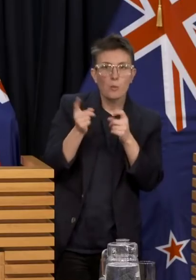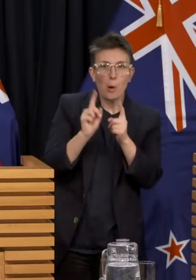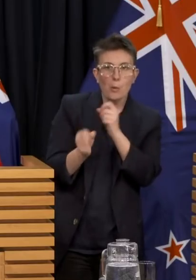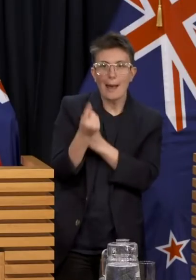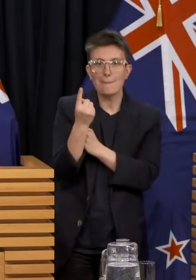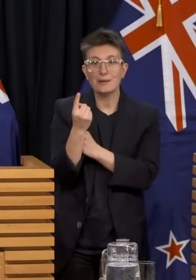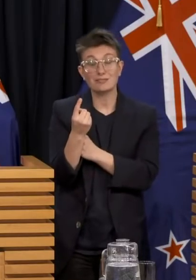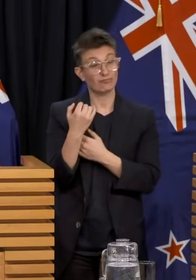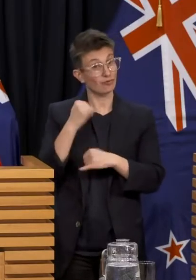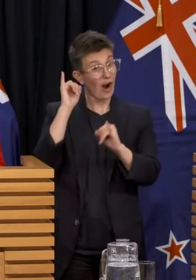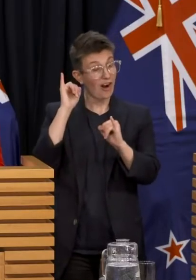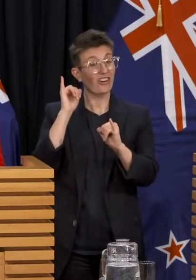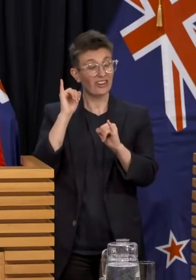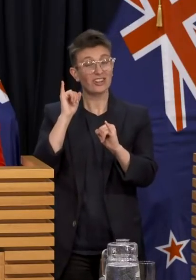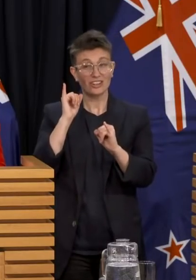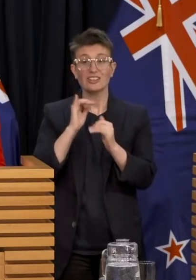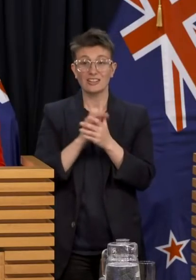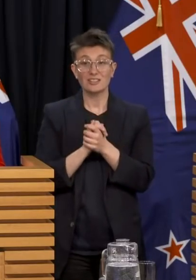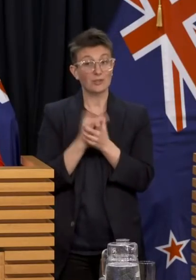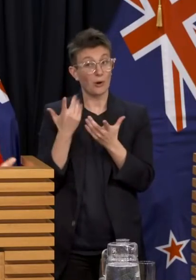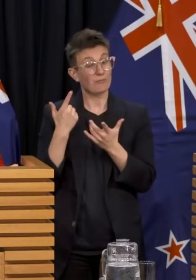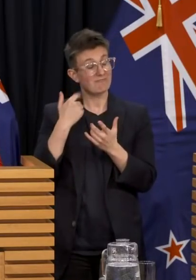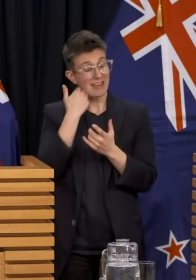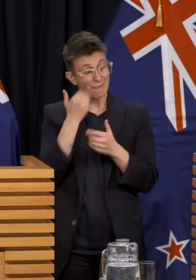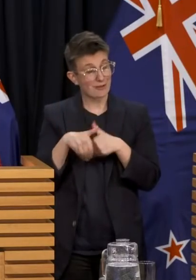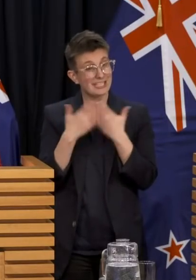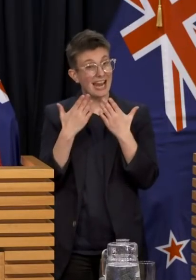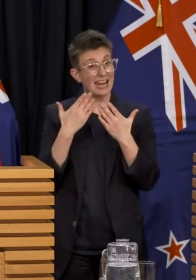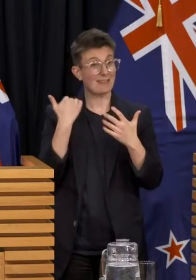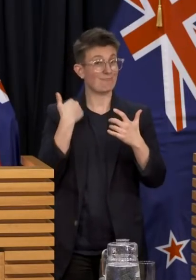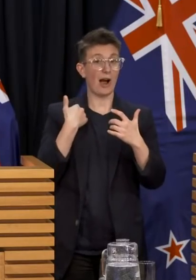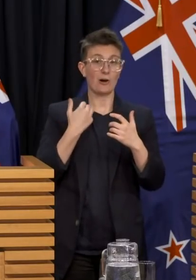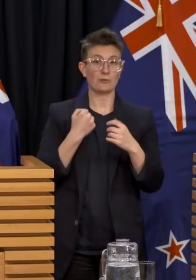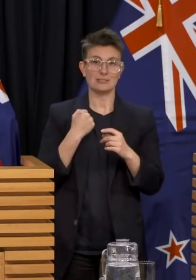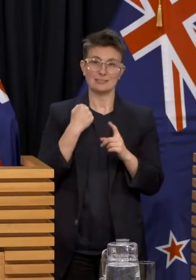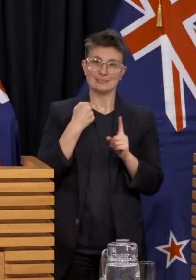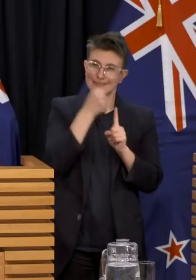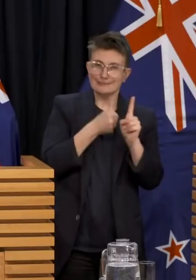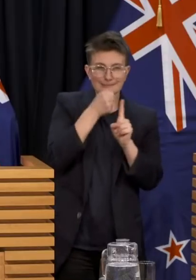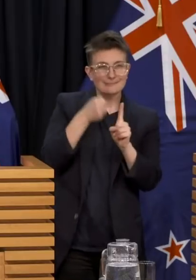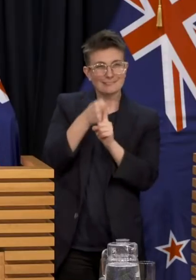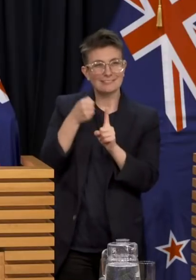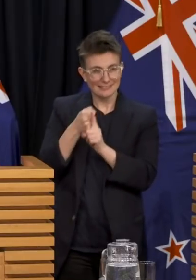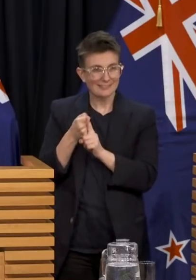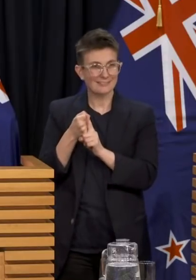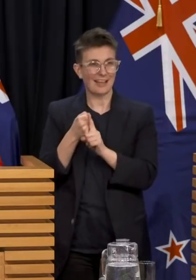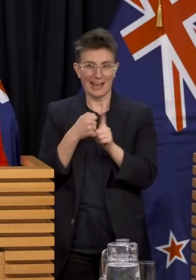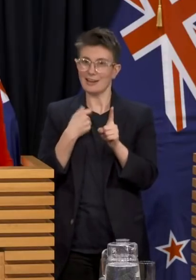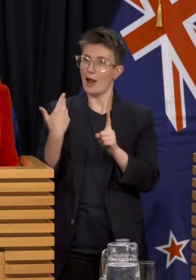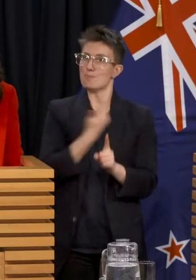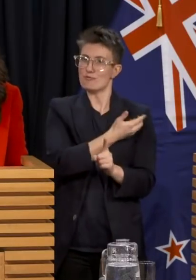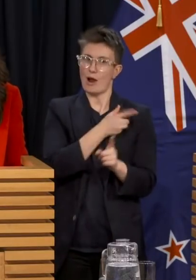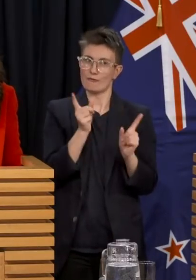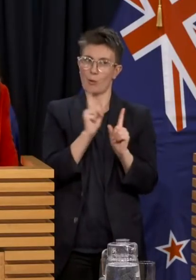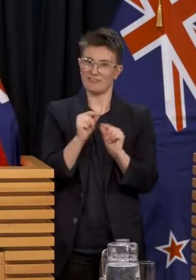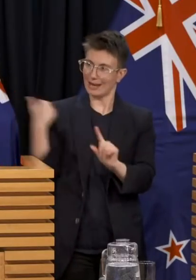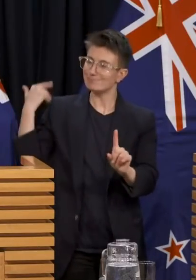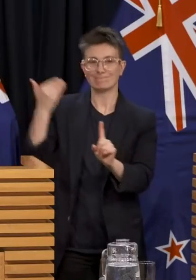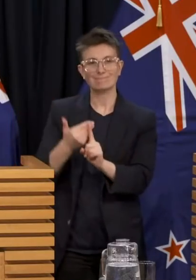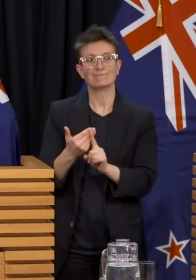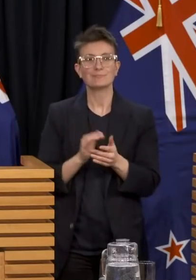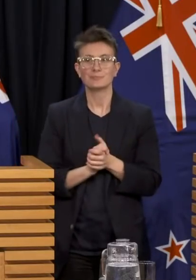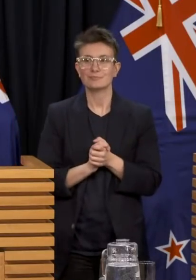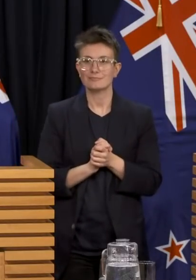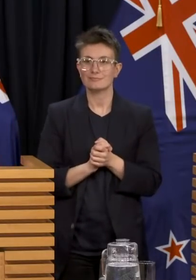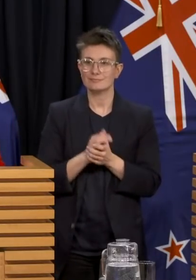I assume nothing, but of course I am equally very proud of our record, and I will campaign on it strongly. Testing, you're currently